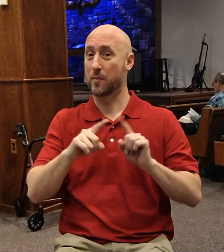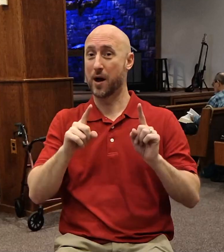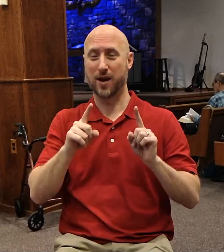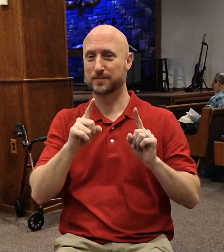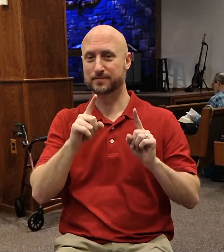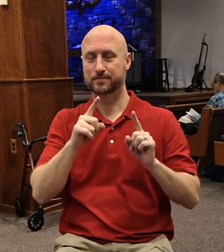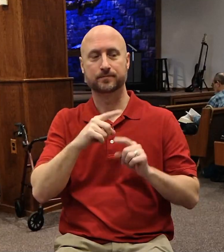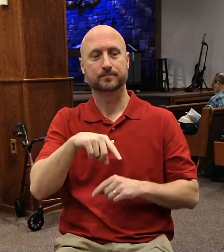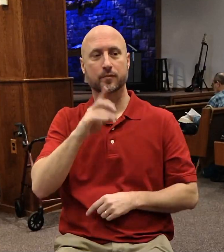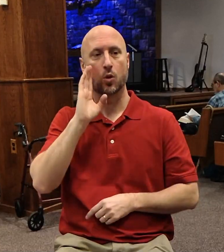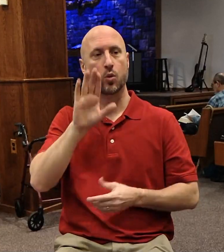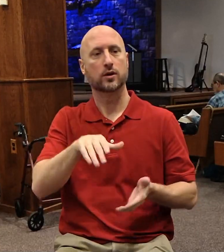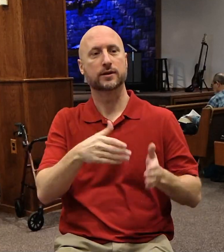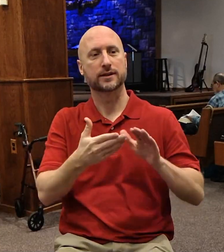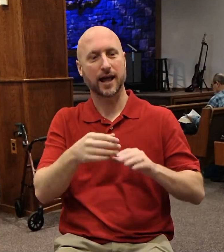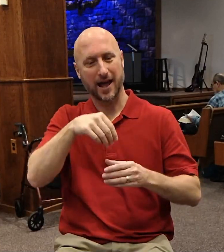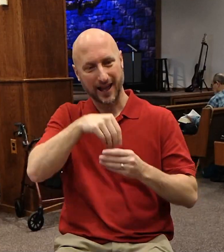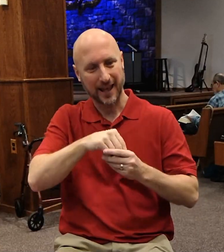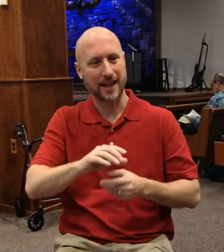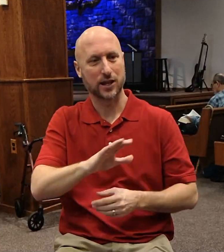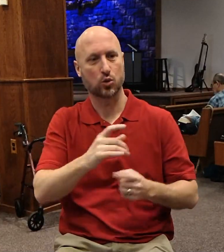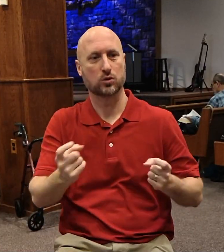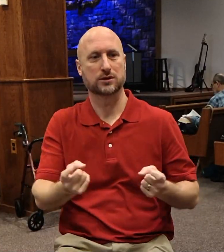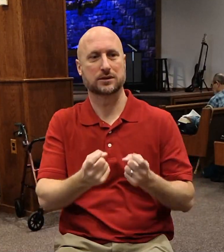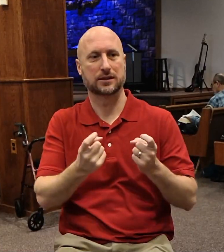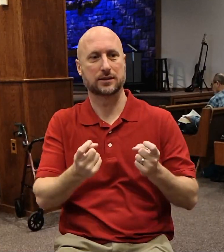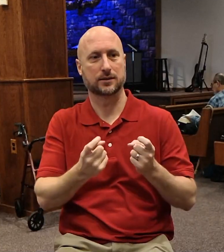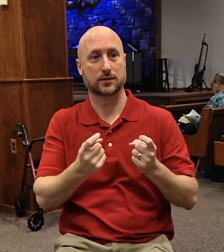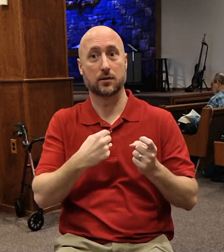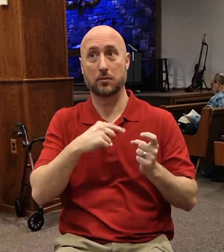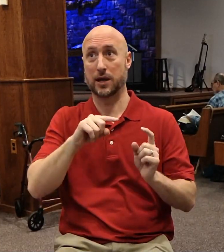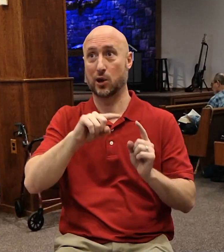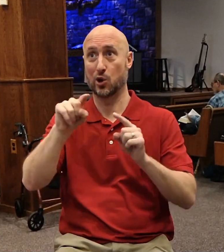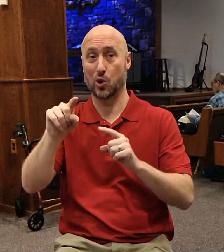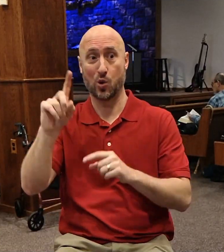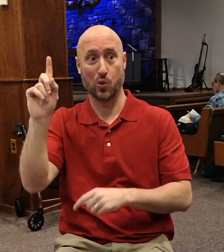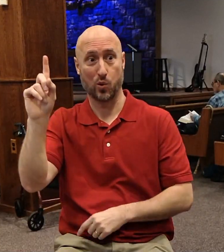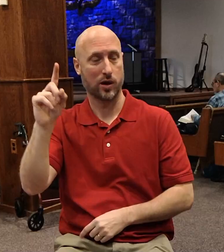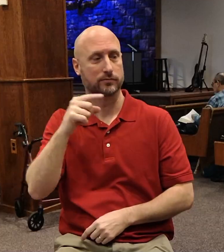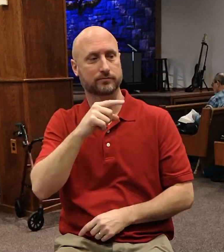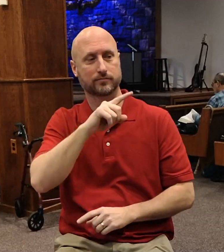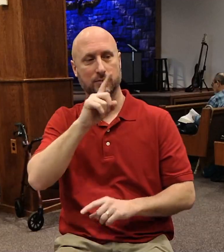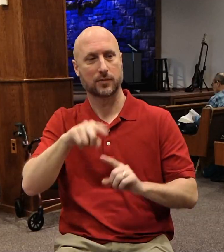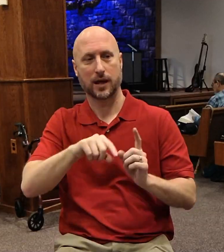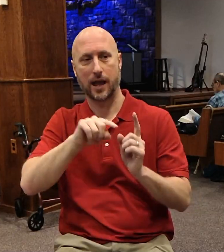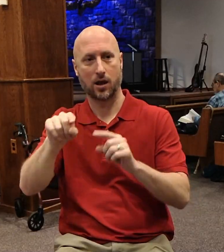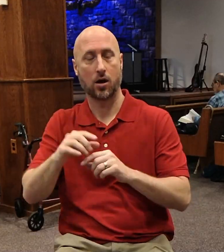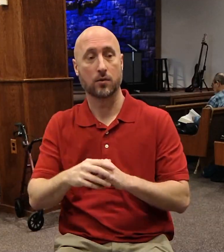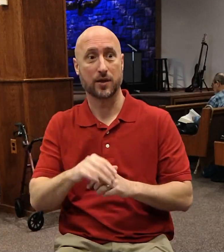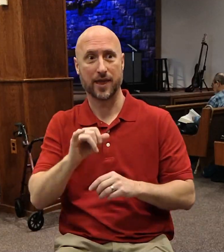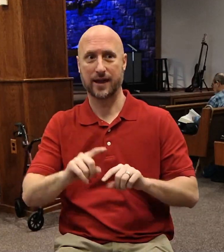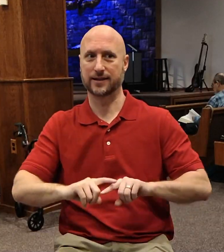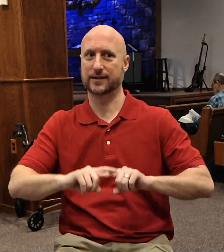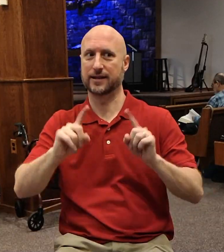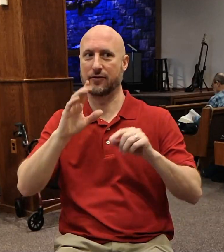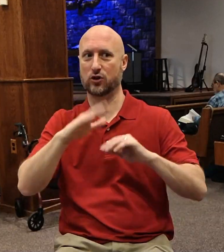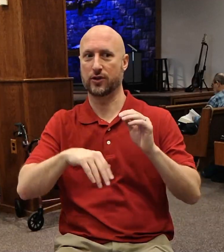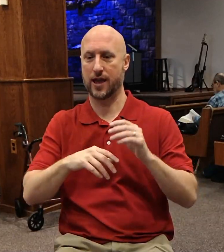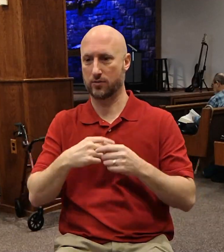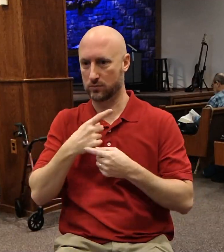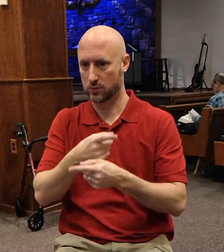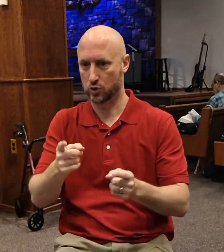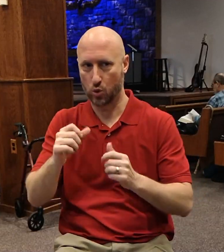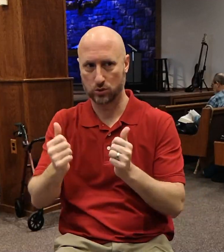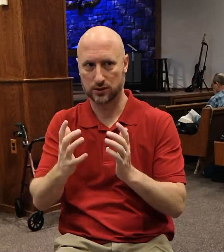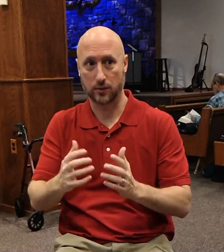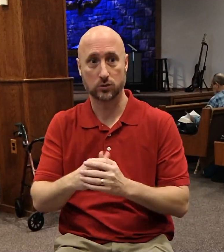sins. Whither I go, you cannot come. So that's vastly different than what he's saying to the disciples. He's saying,